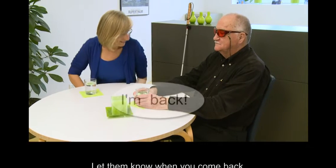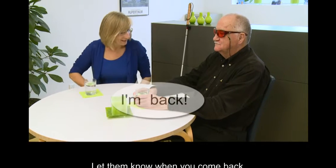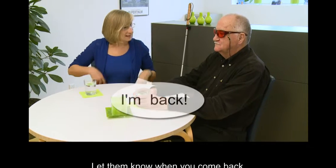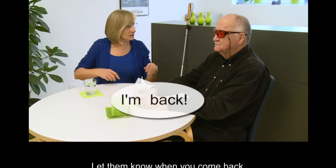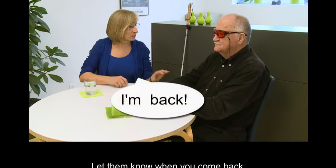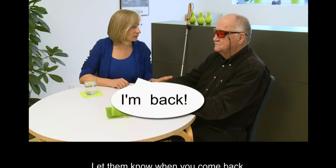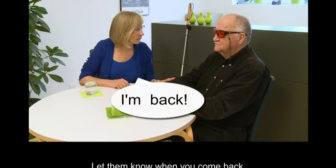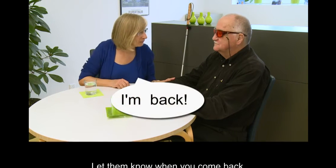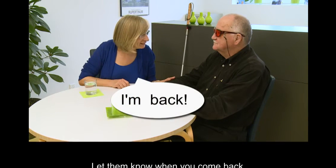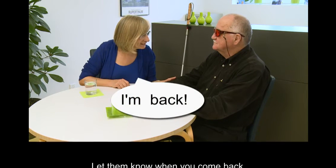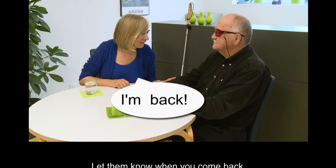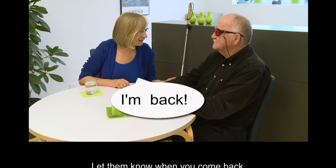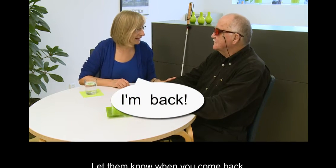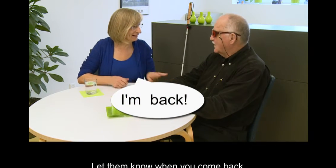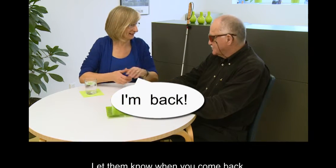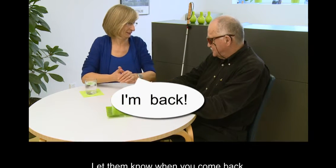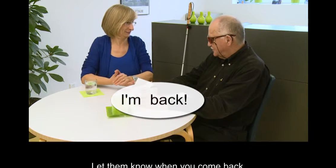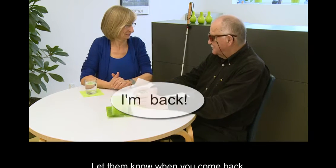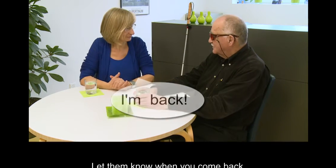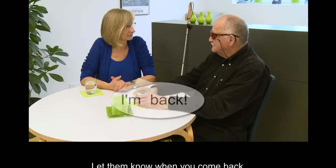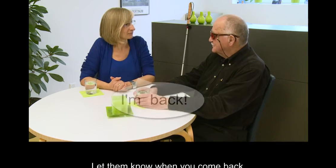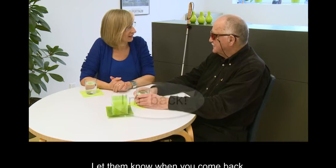Let them know when you come back.